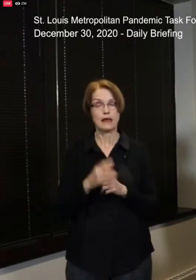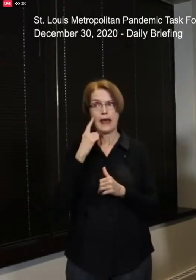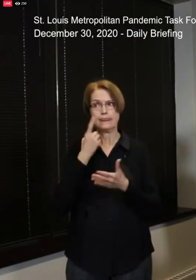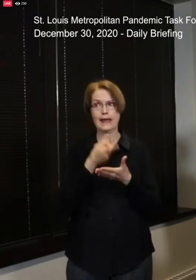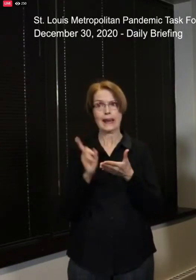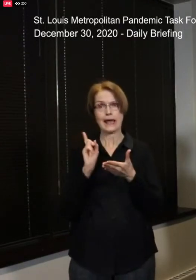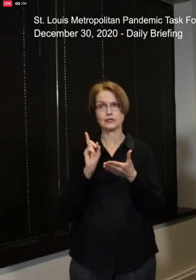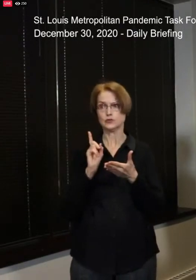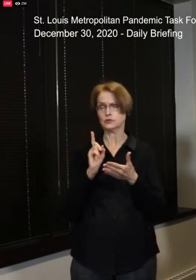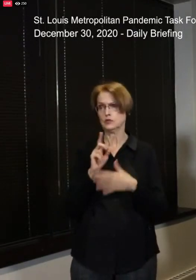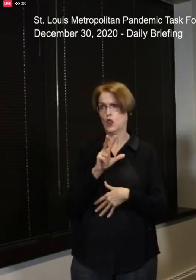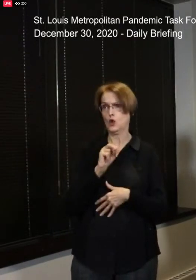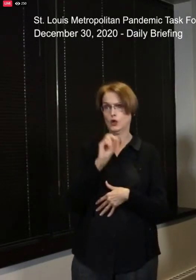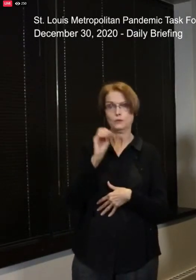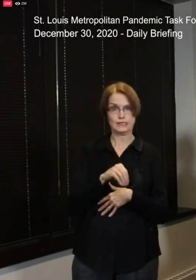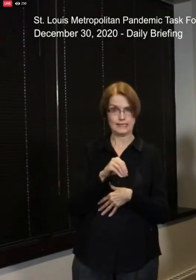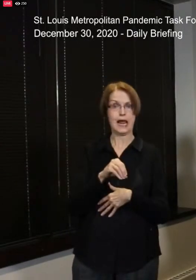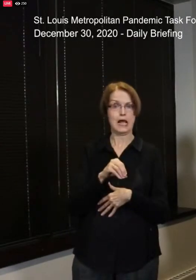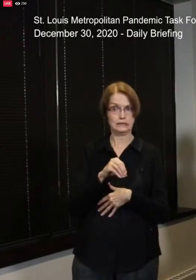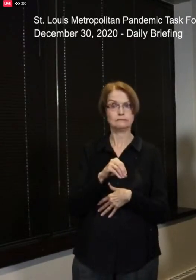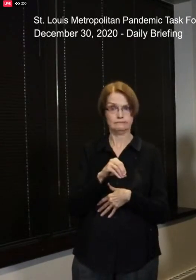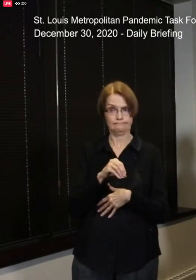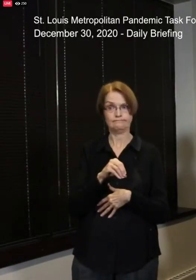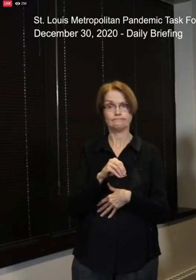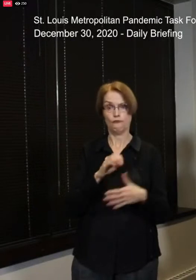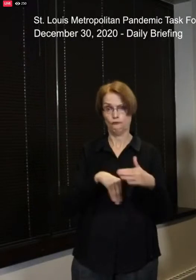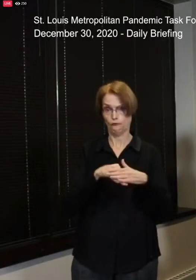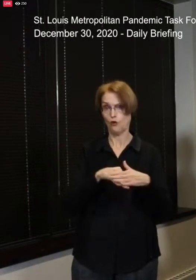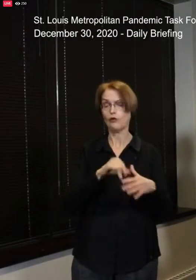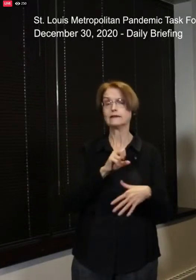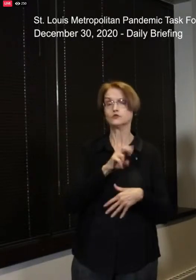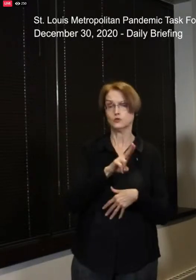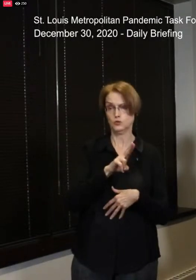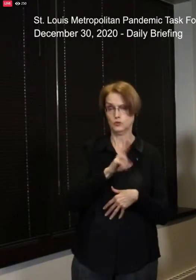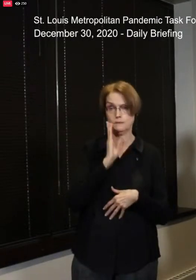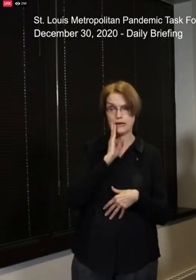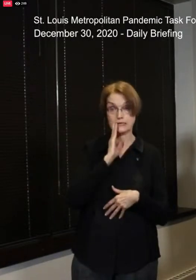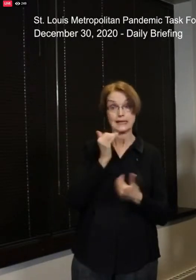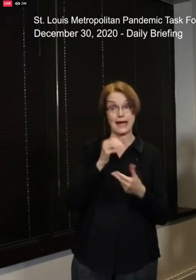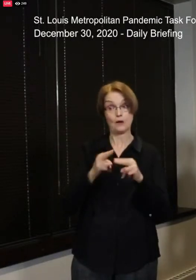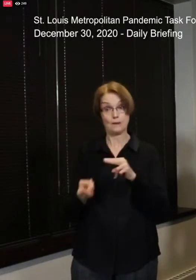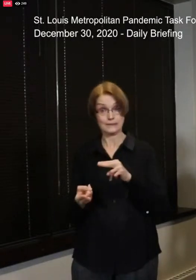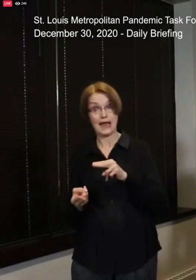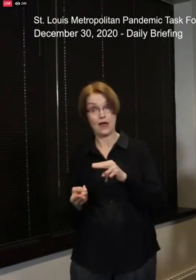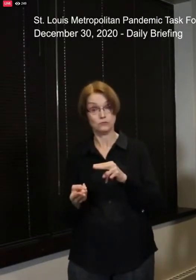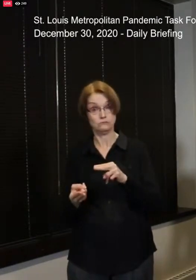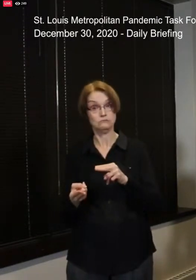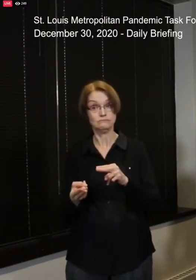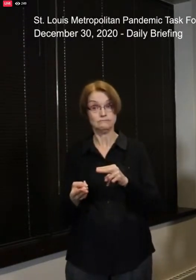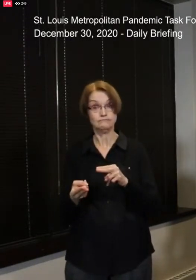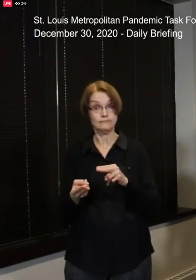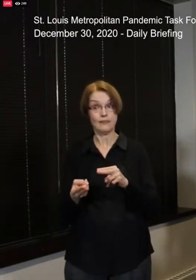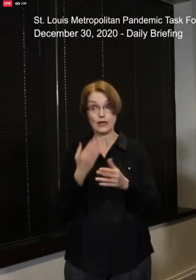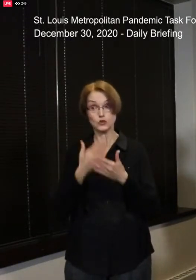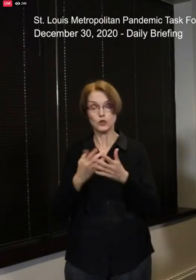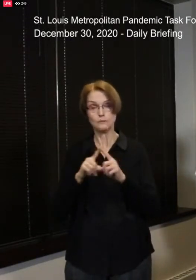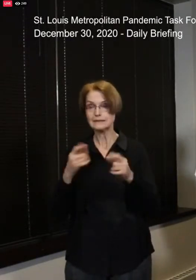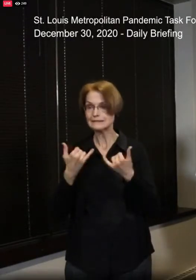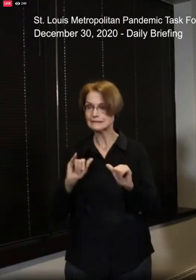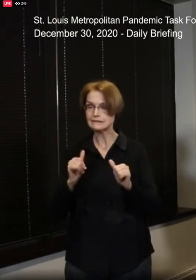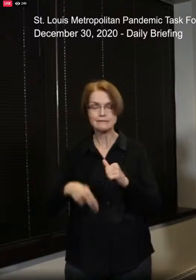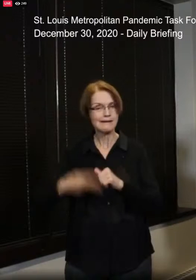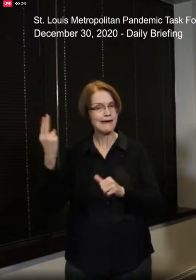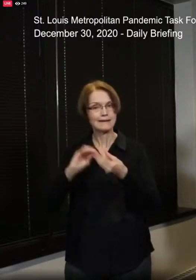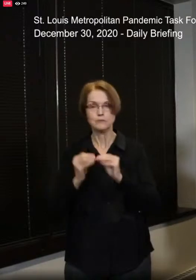week we were around 30%, so that's good that it has come down, but still much too high.